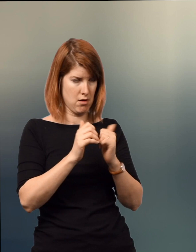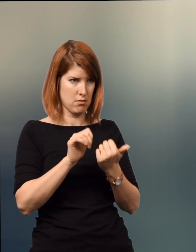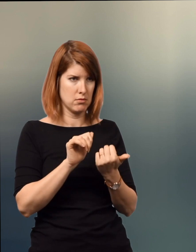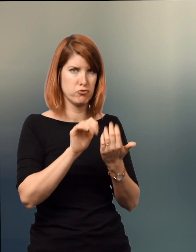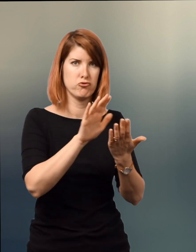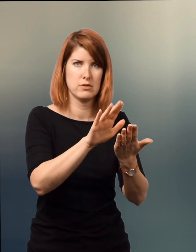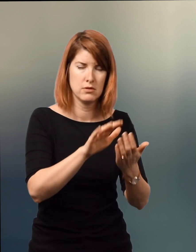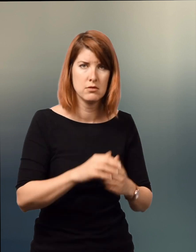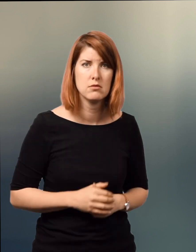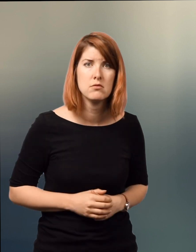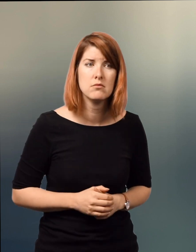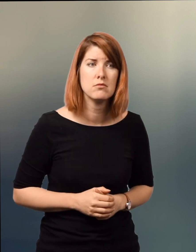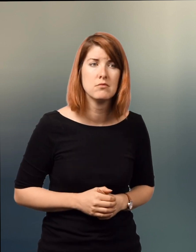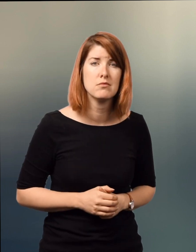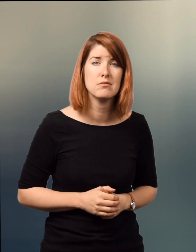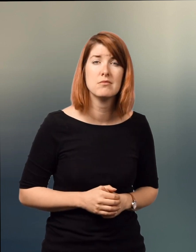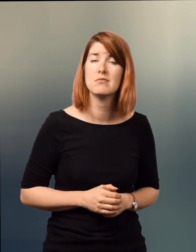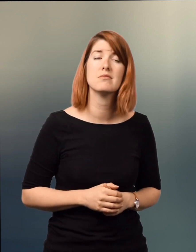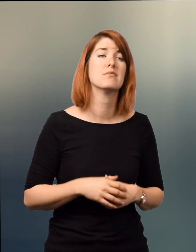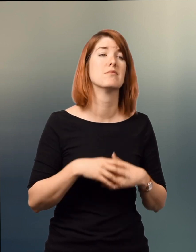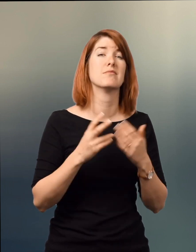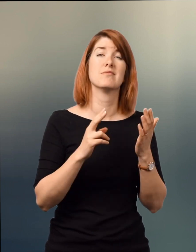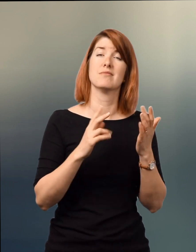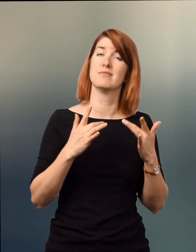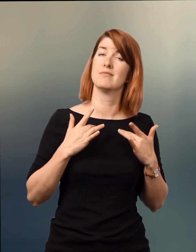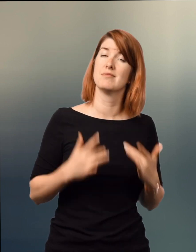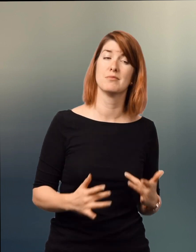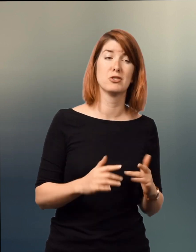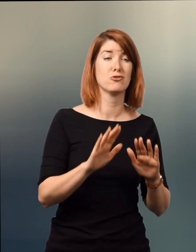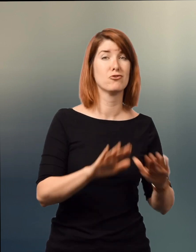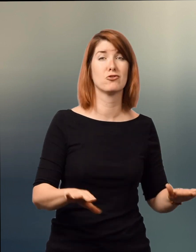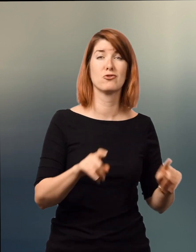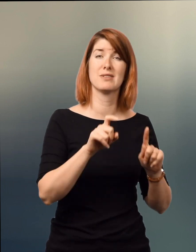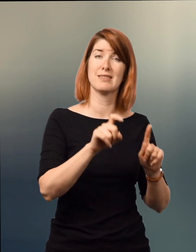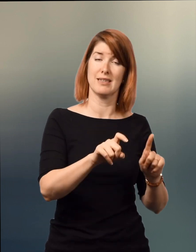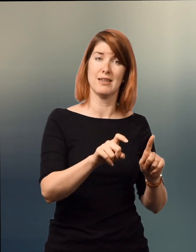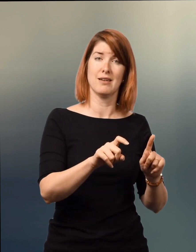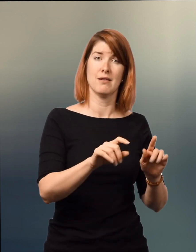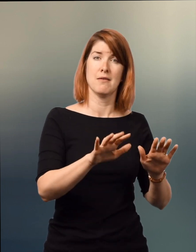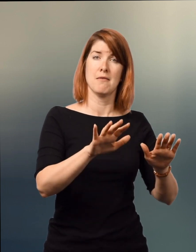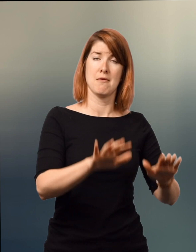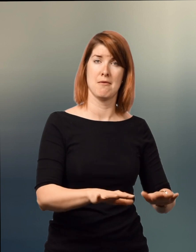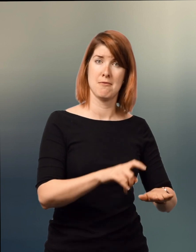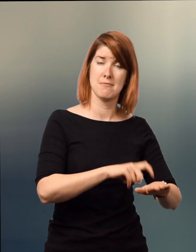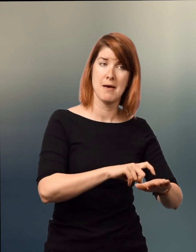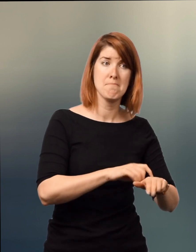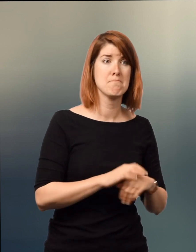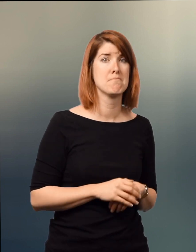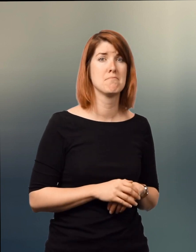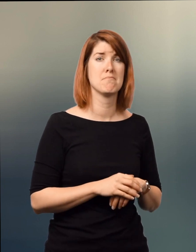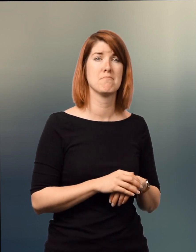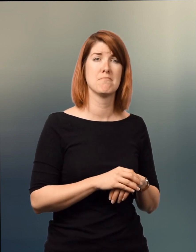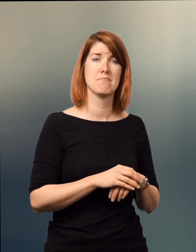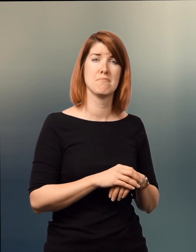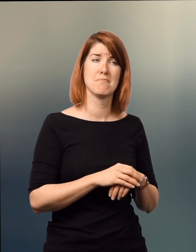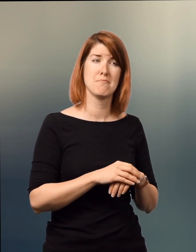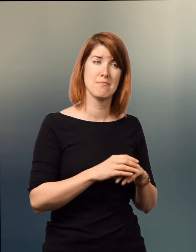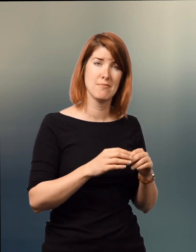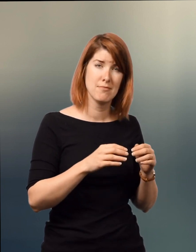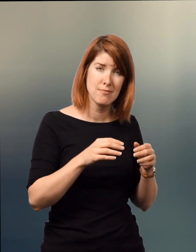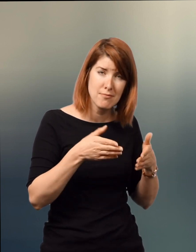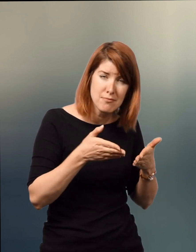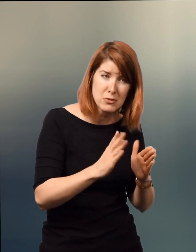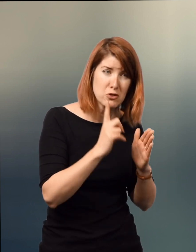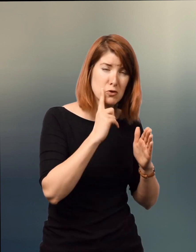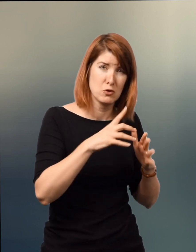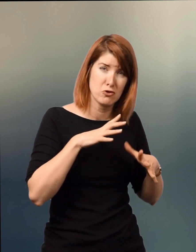examine ways to address that factor. In brief, children typically just need space, permission, and sometimes some guidance